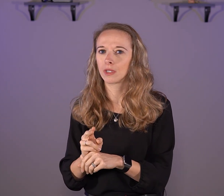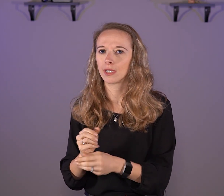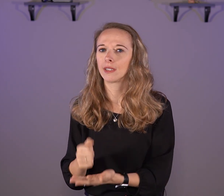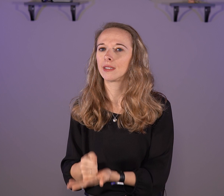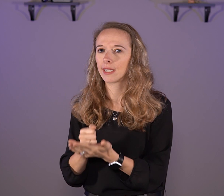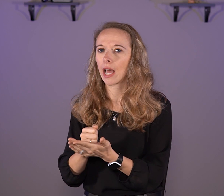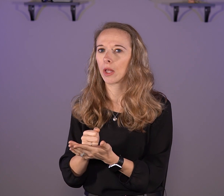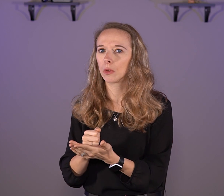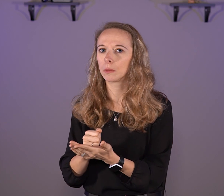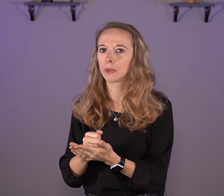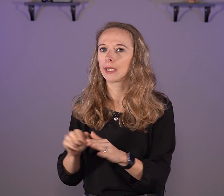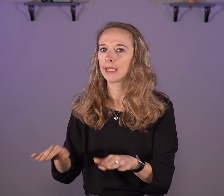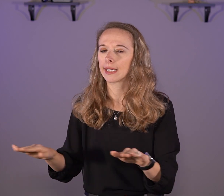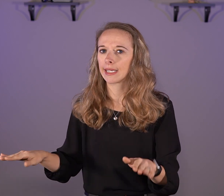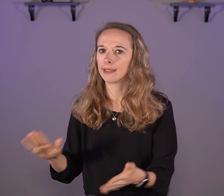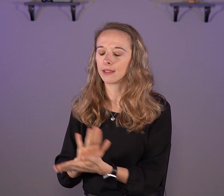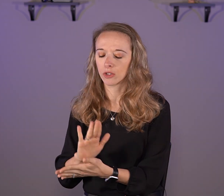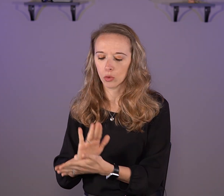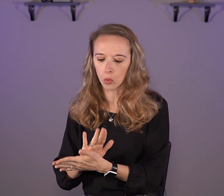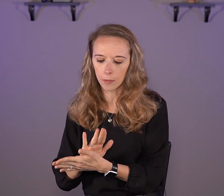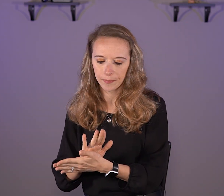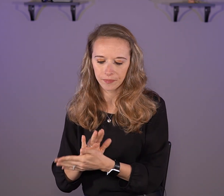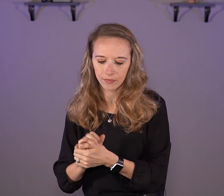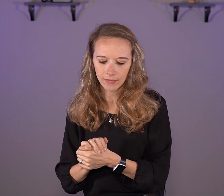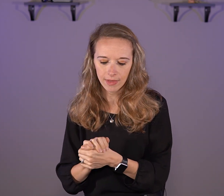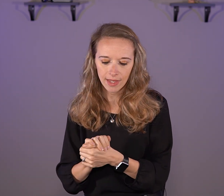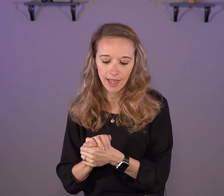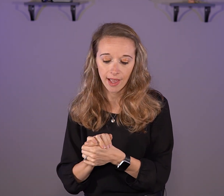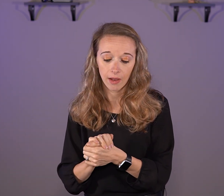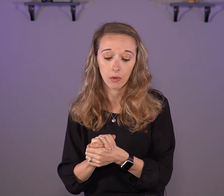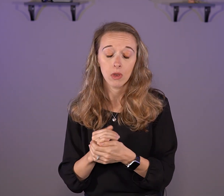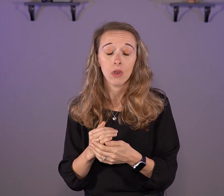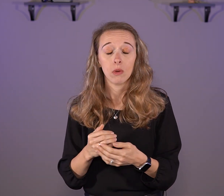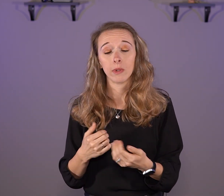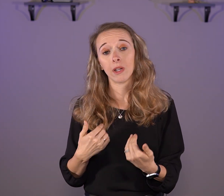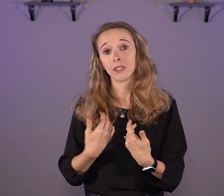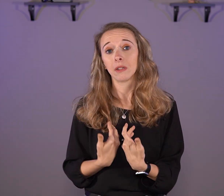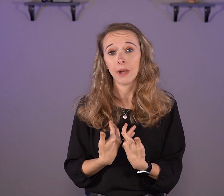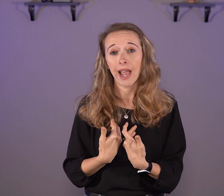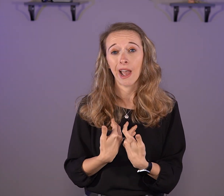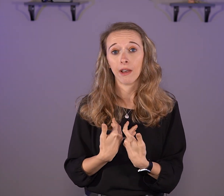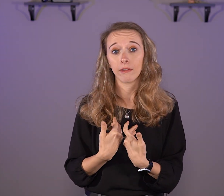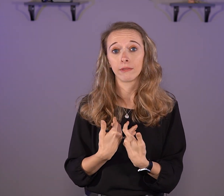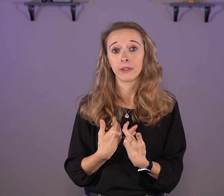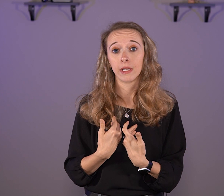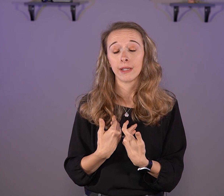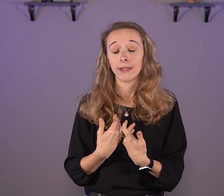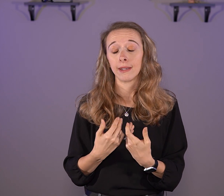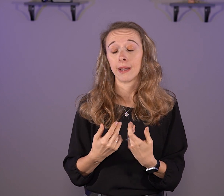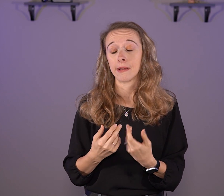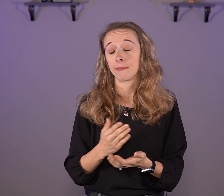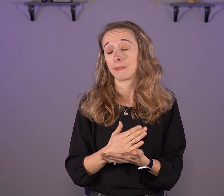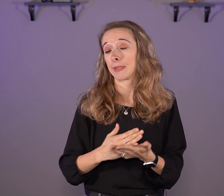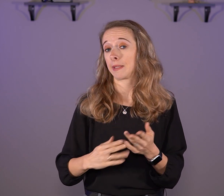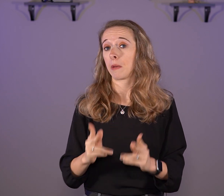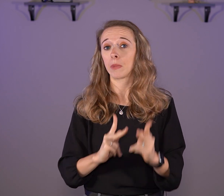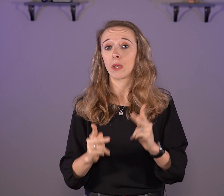to help kids in school. We also have some